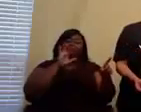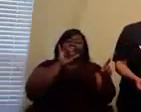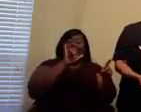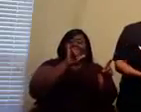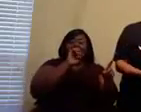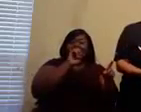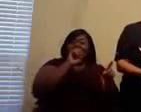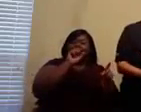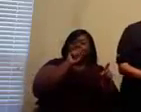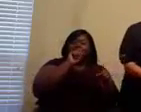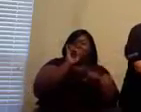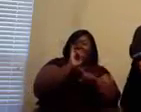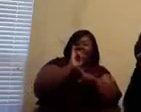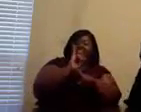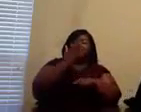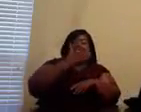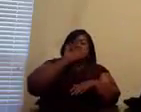no irritation.